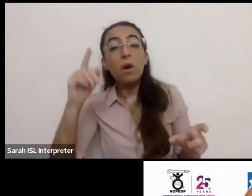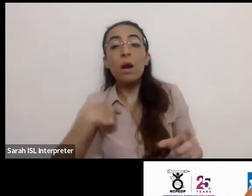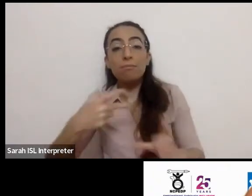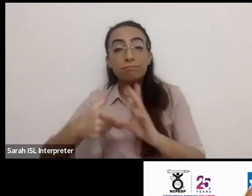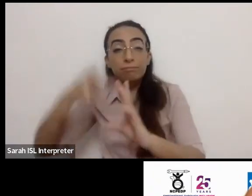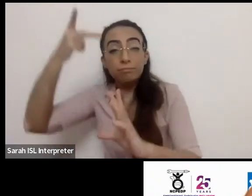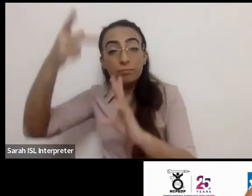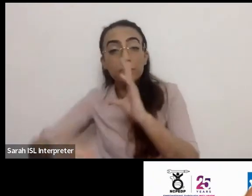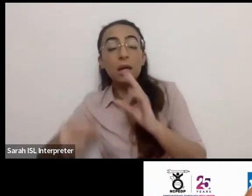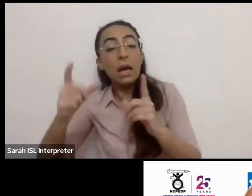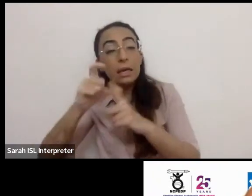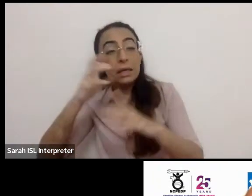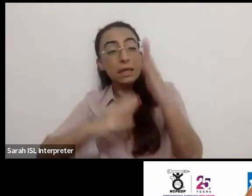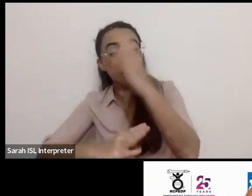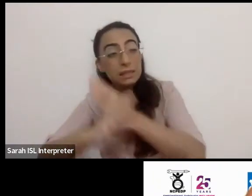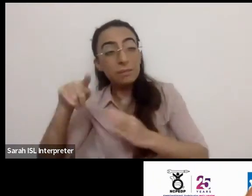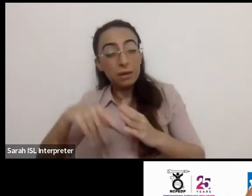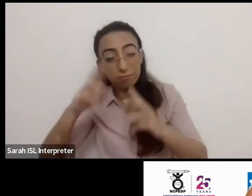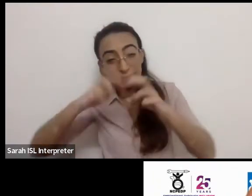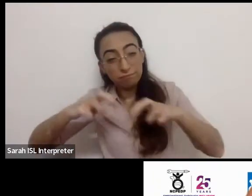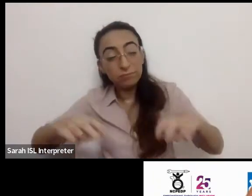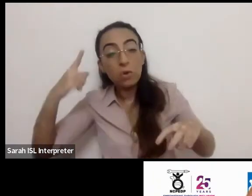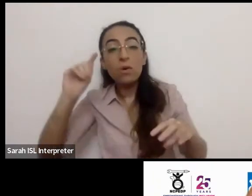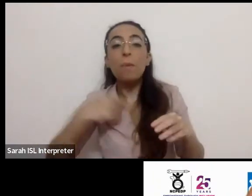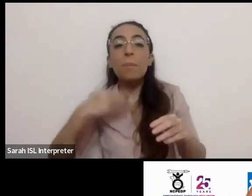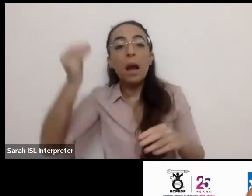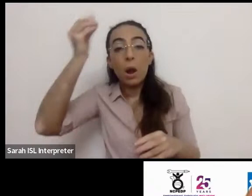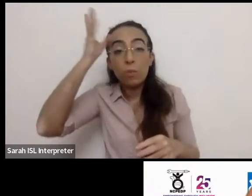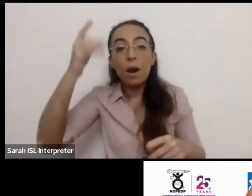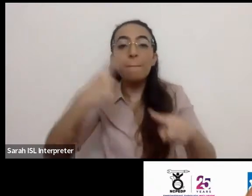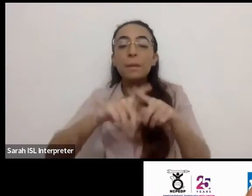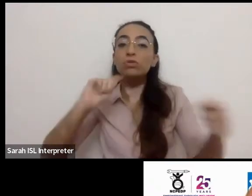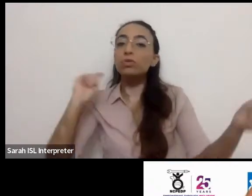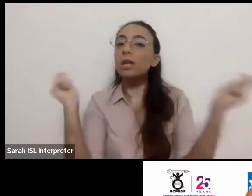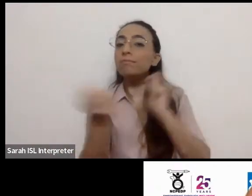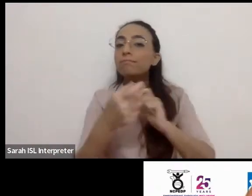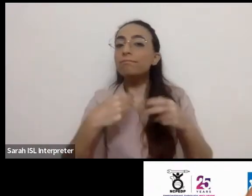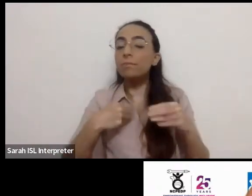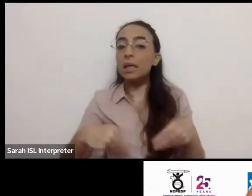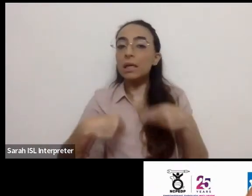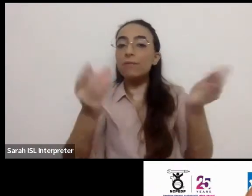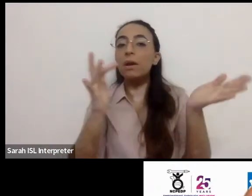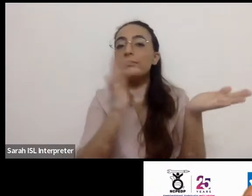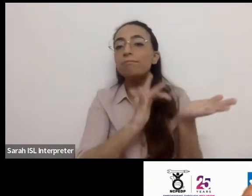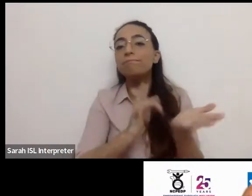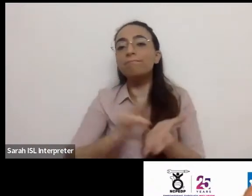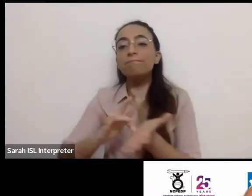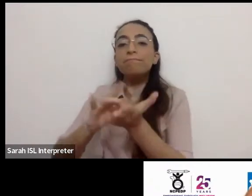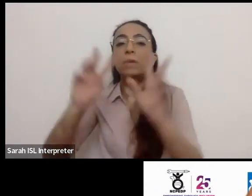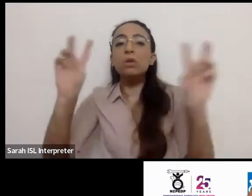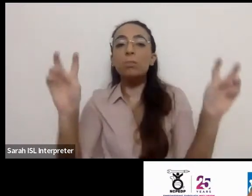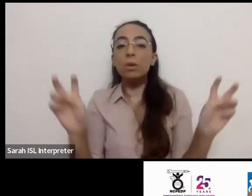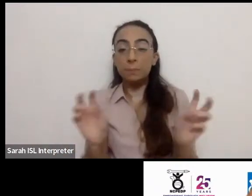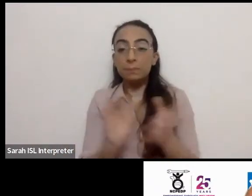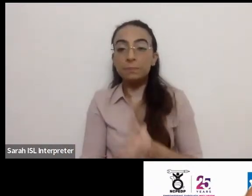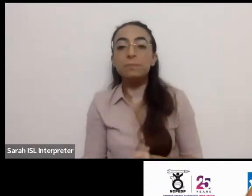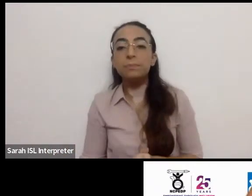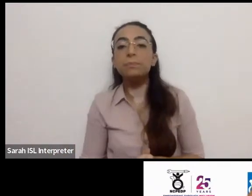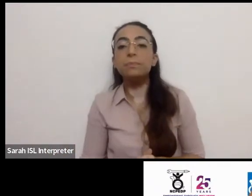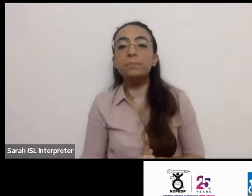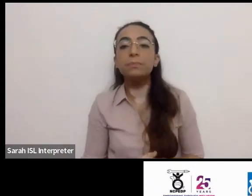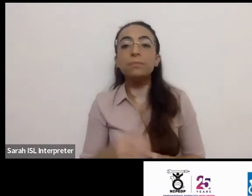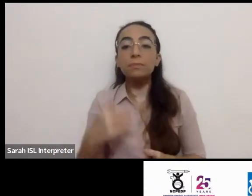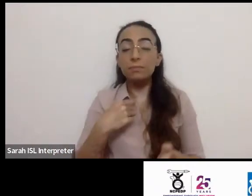of disability, so we can bring awareness and bring change to those areas. So I would submit the work on